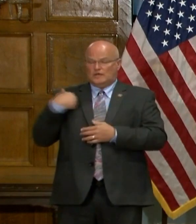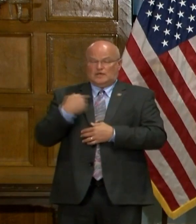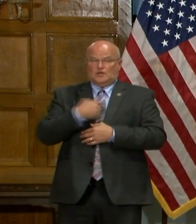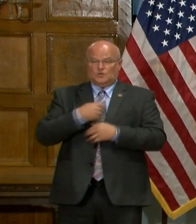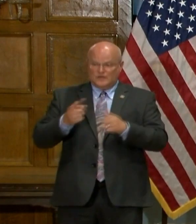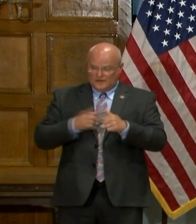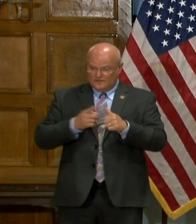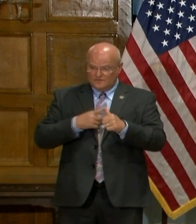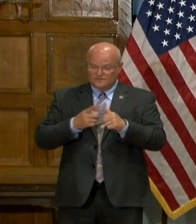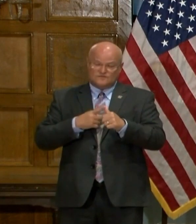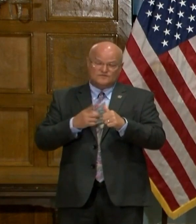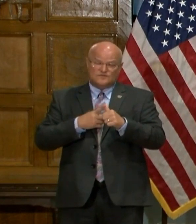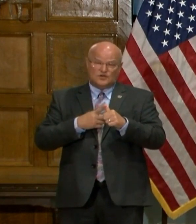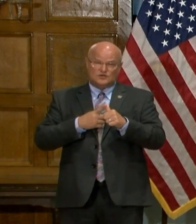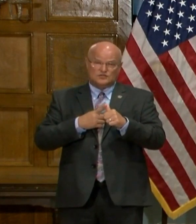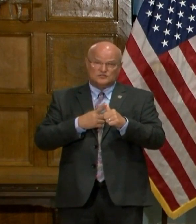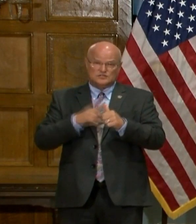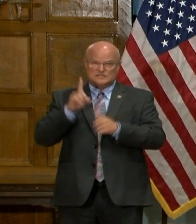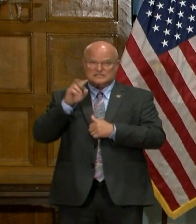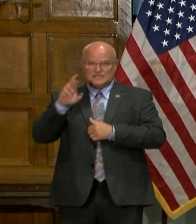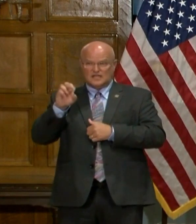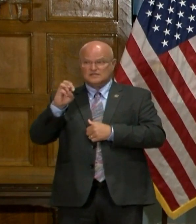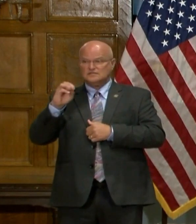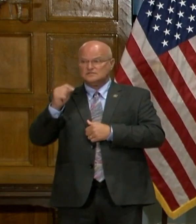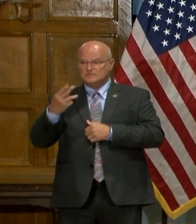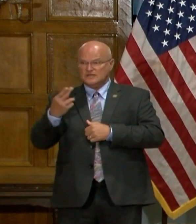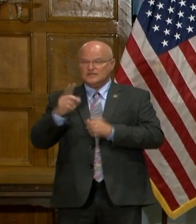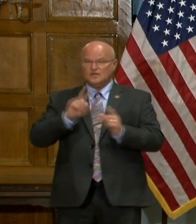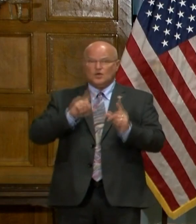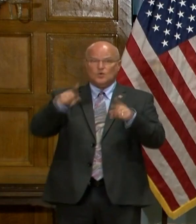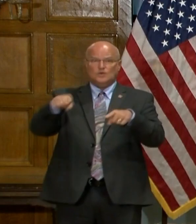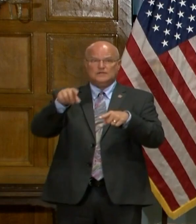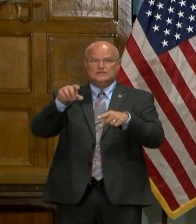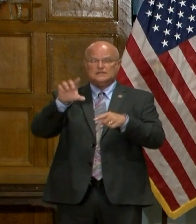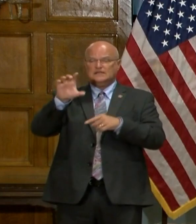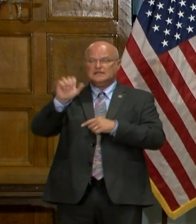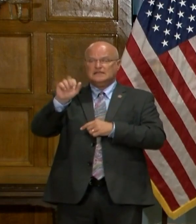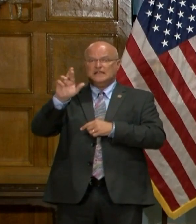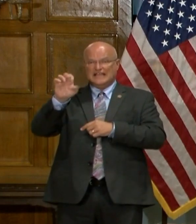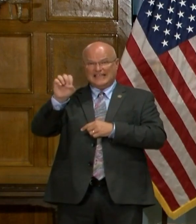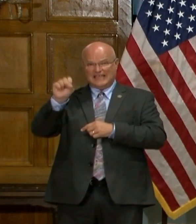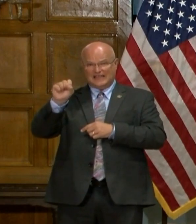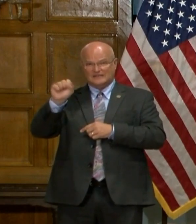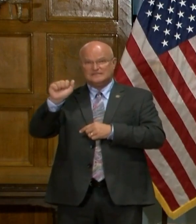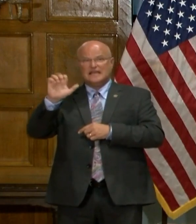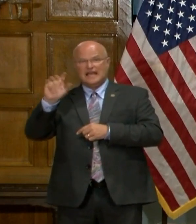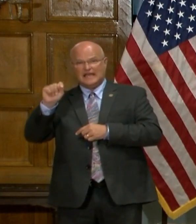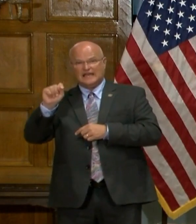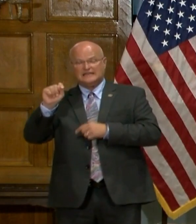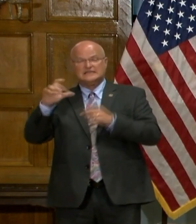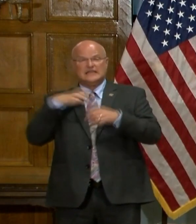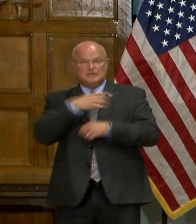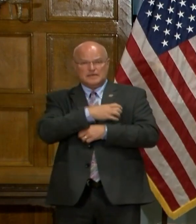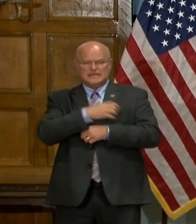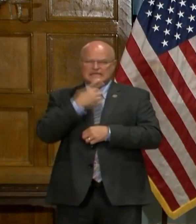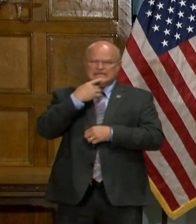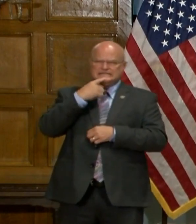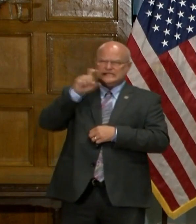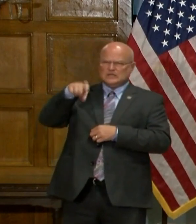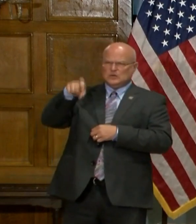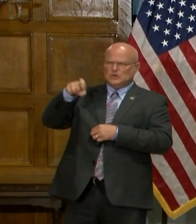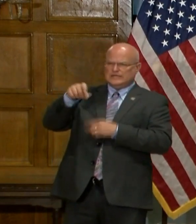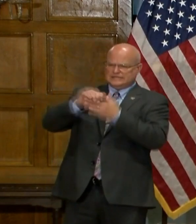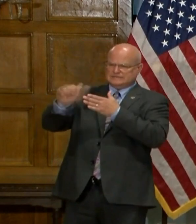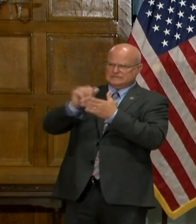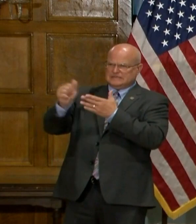we first, Dr. Smith went to the CARES Act Steering Committee and said, we need X